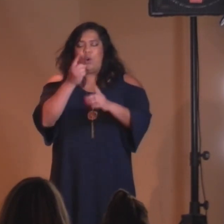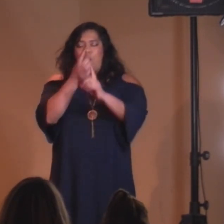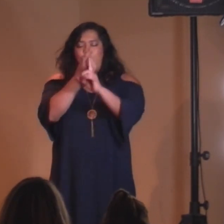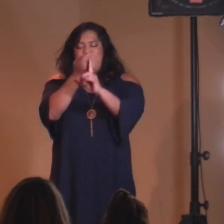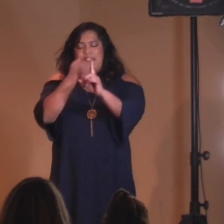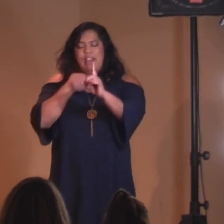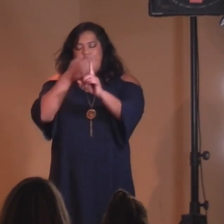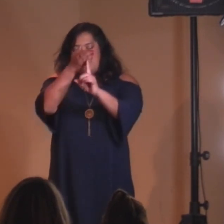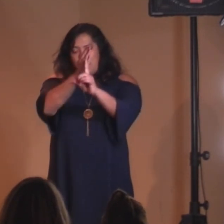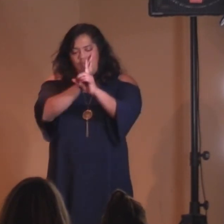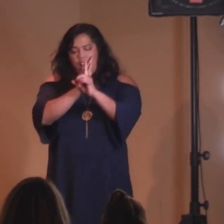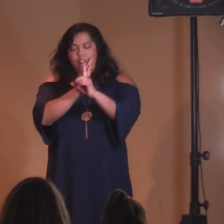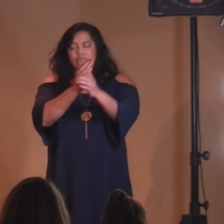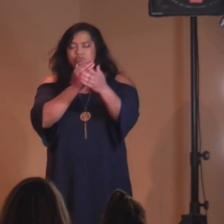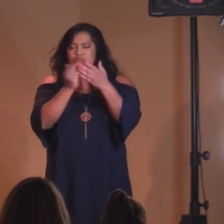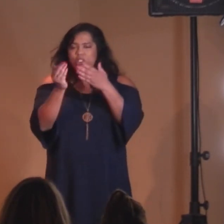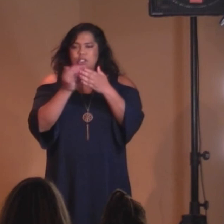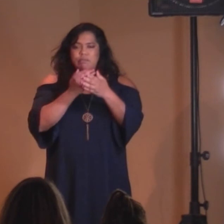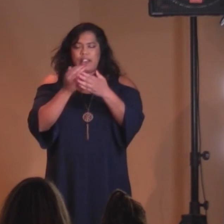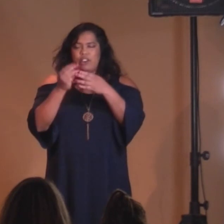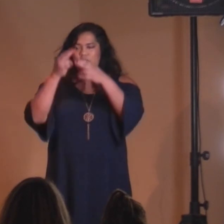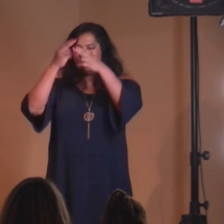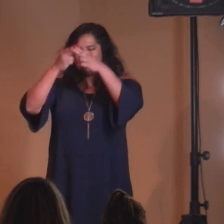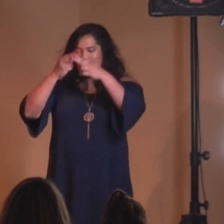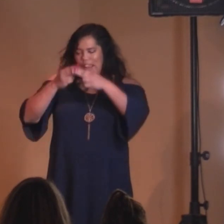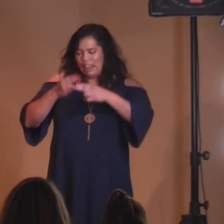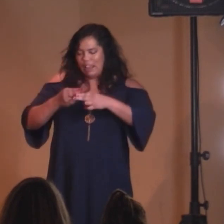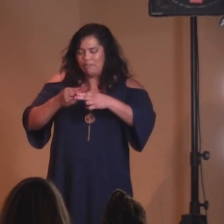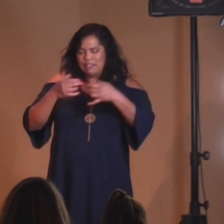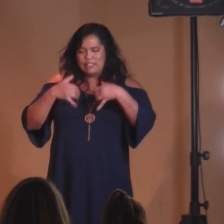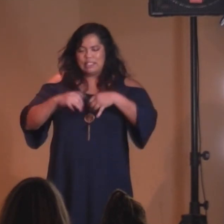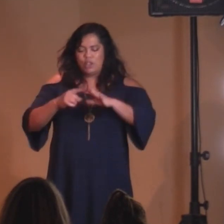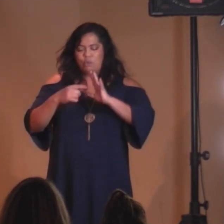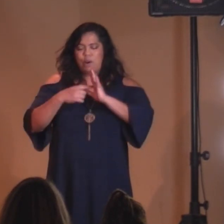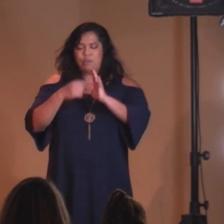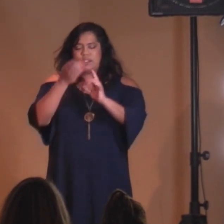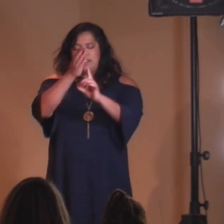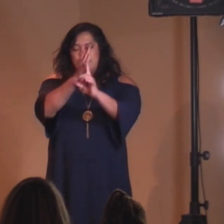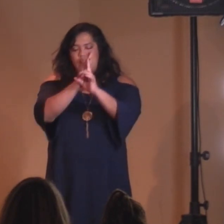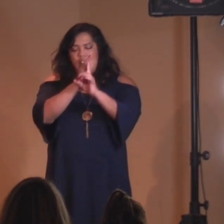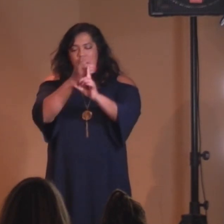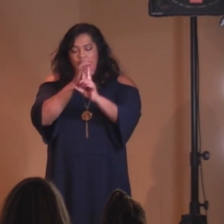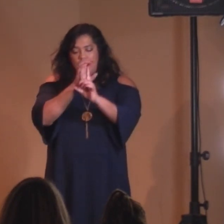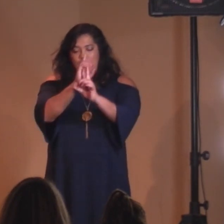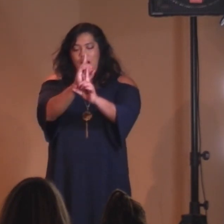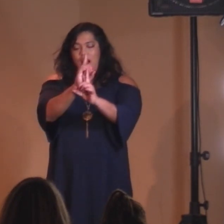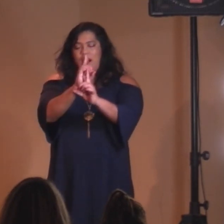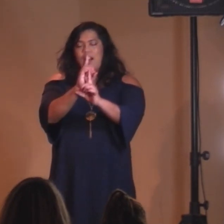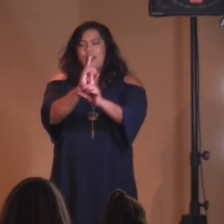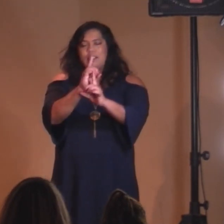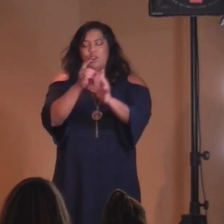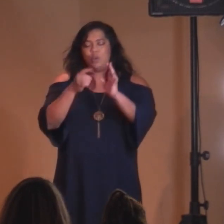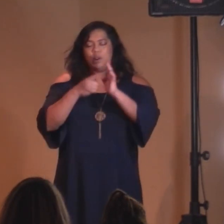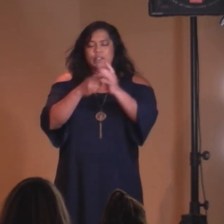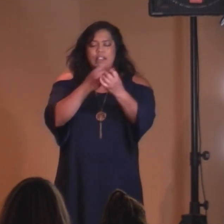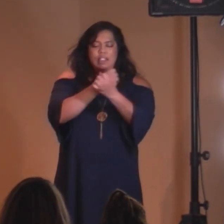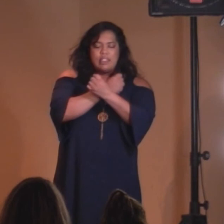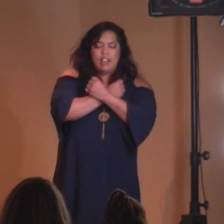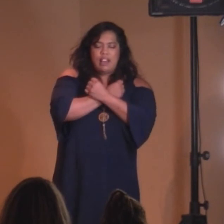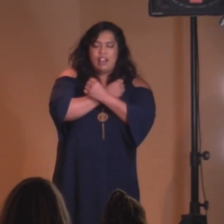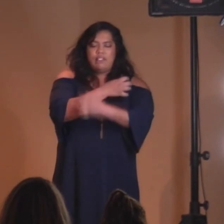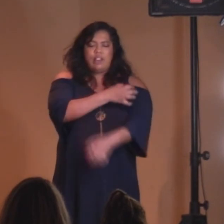yet still that which it is love itself, power itself, presence